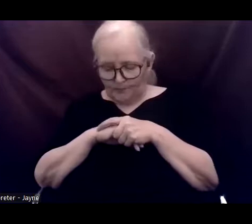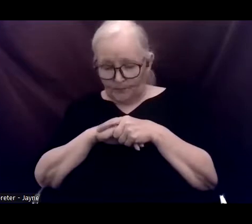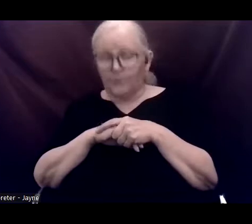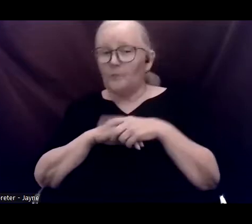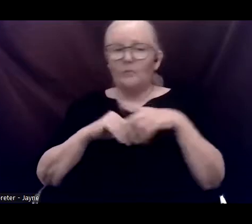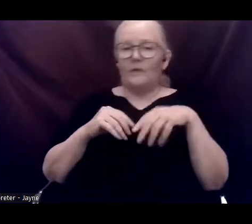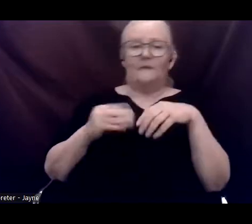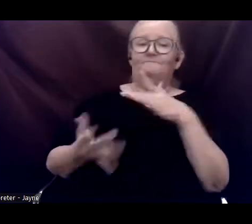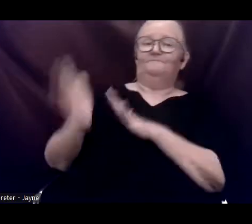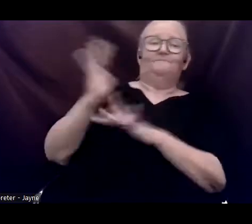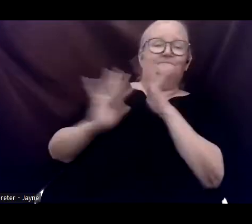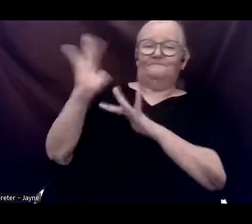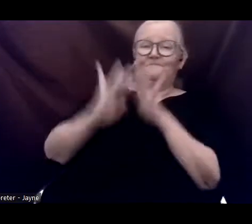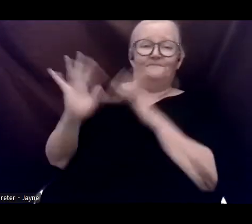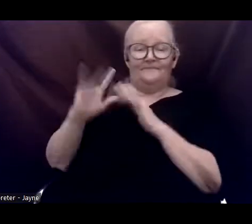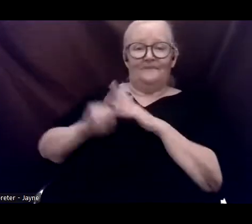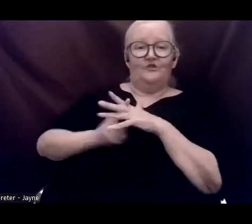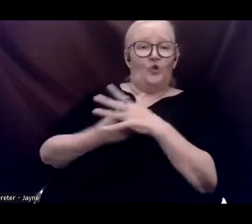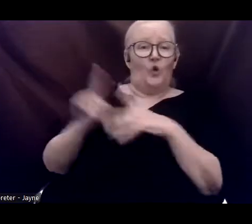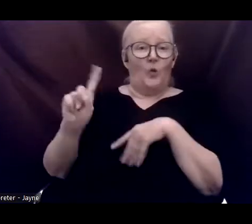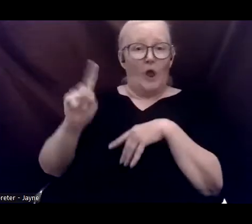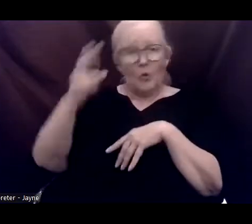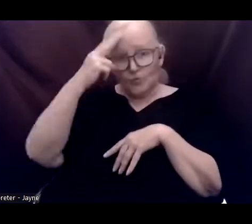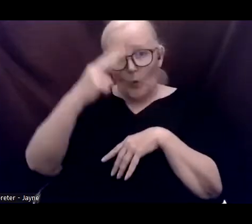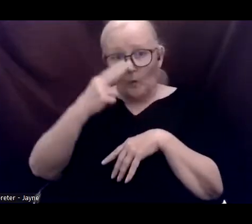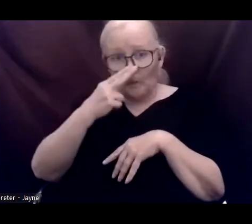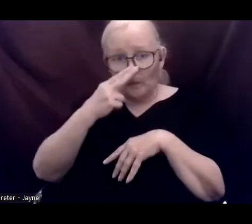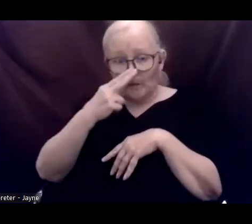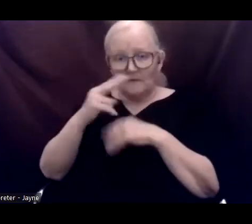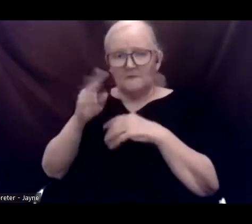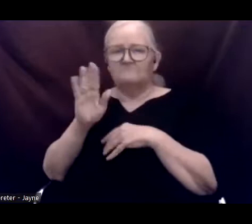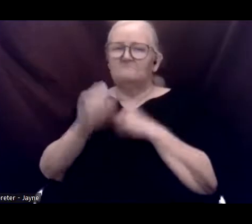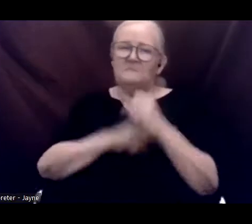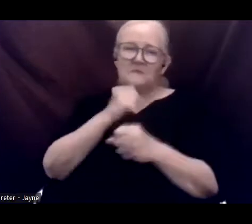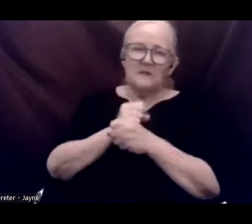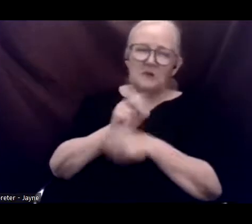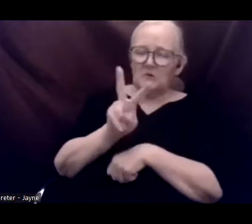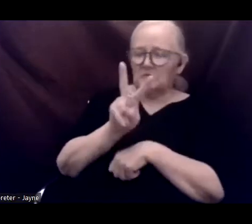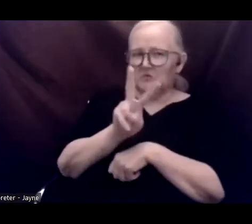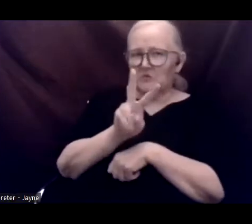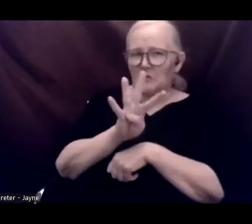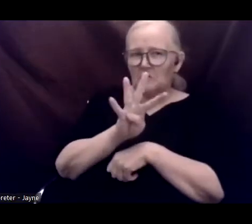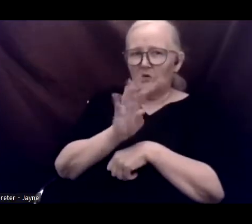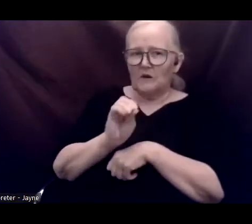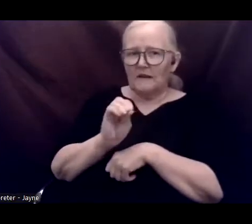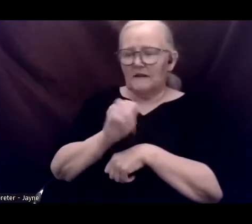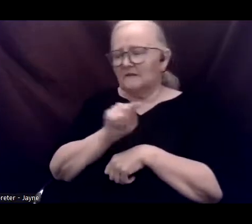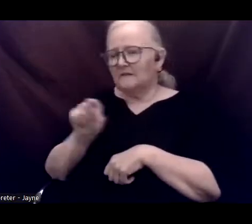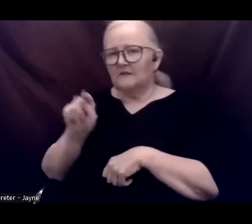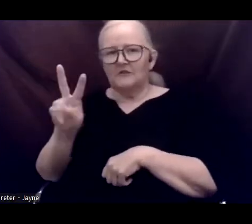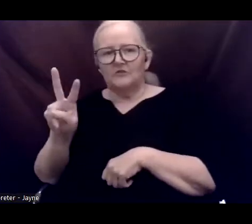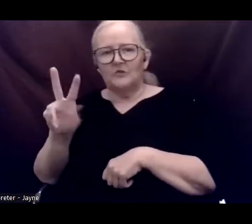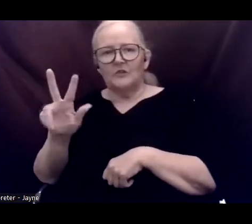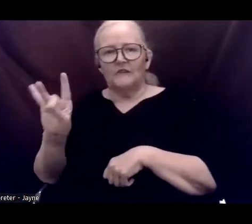May celebrations began in Rome between 240 and 238 BCE, and they were